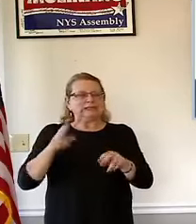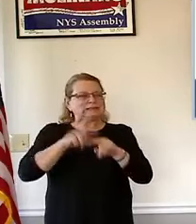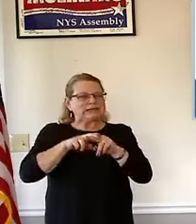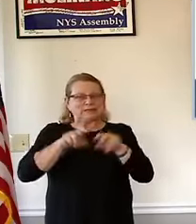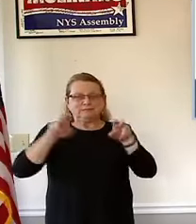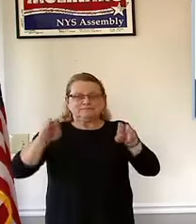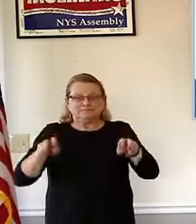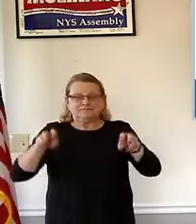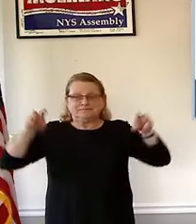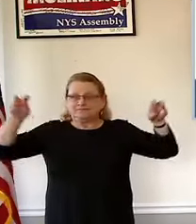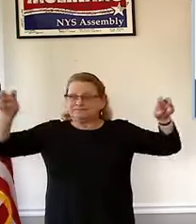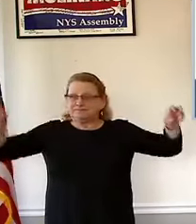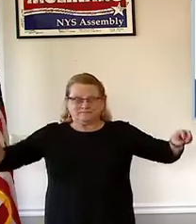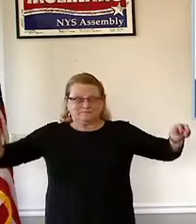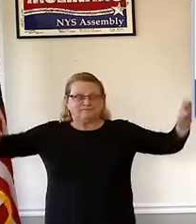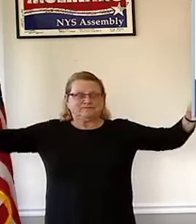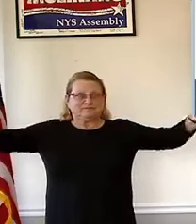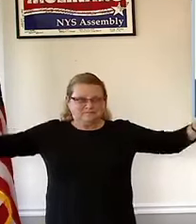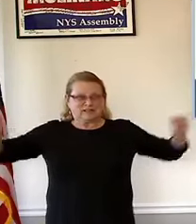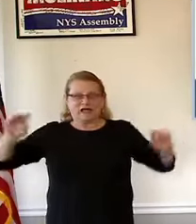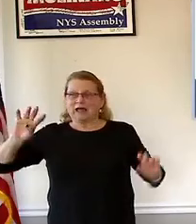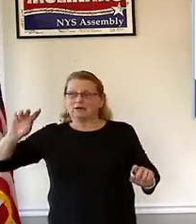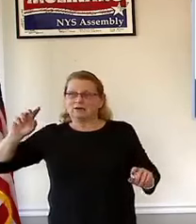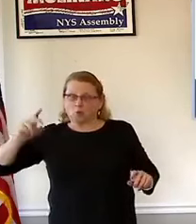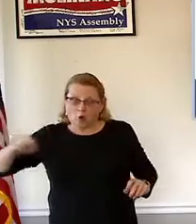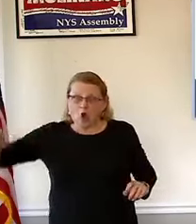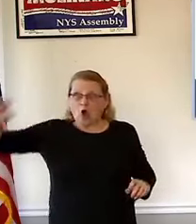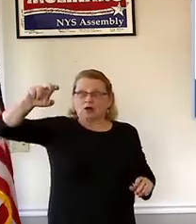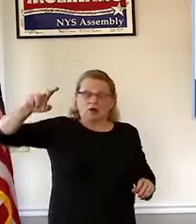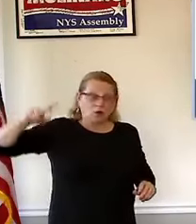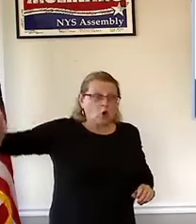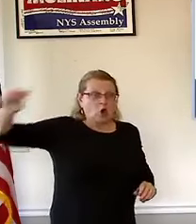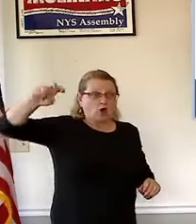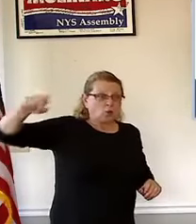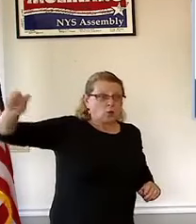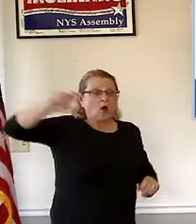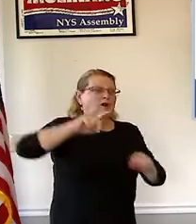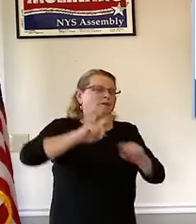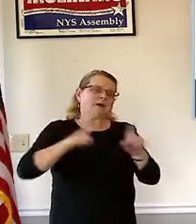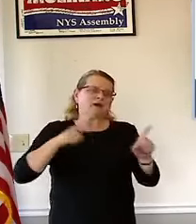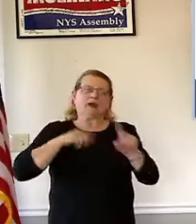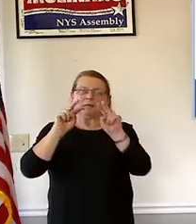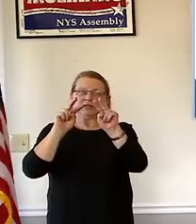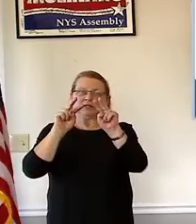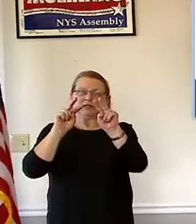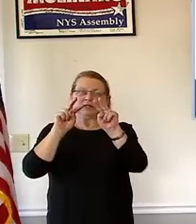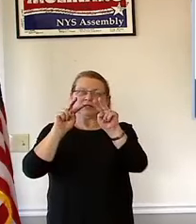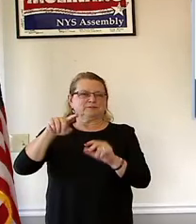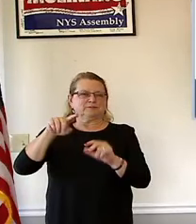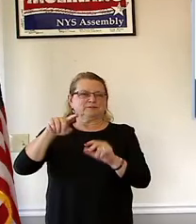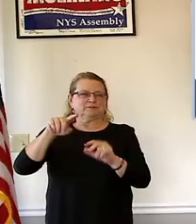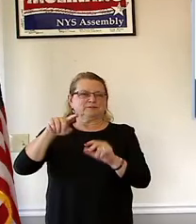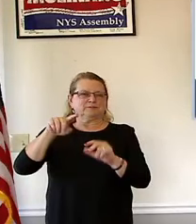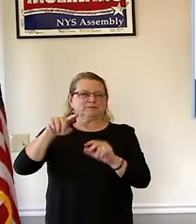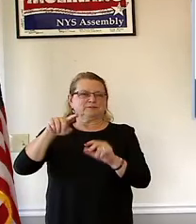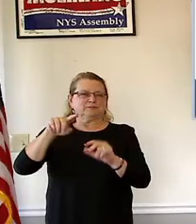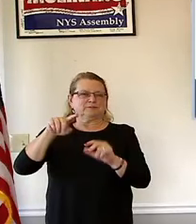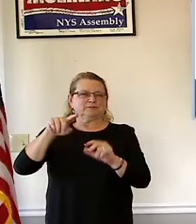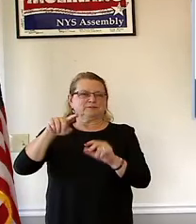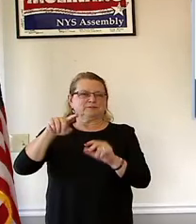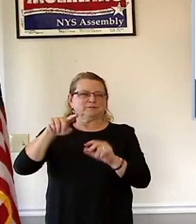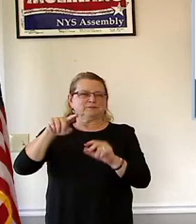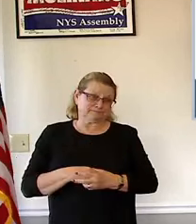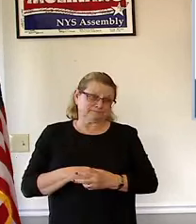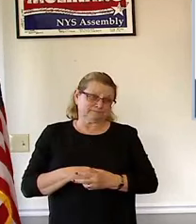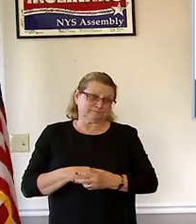stage, but then the observers, the spectators, have to remain in their vehicles. Although, again, I will offer to